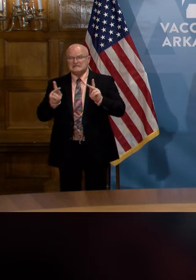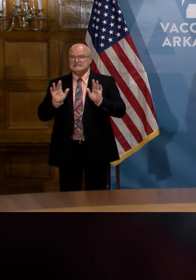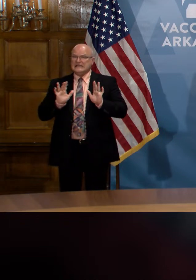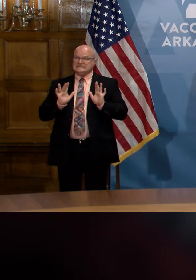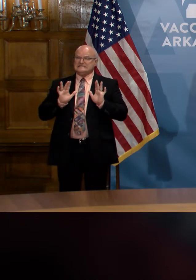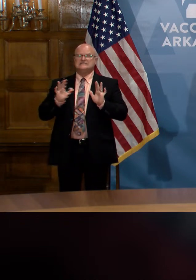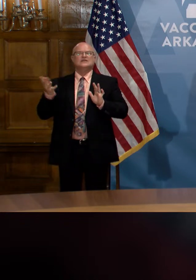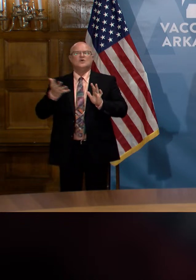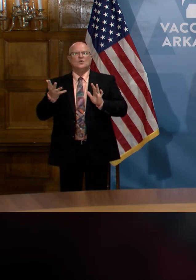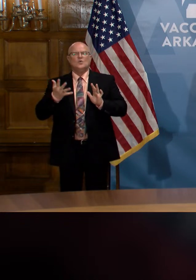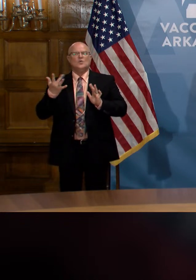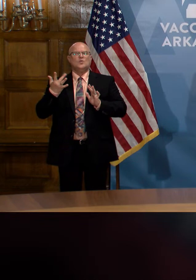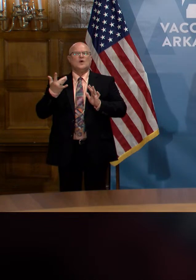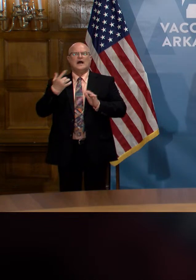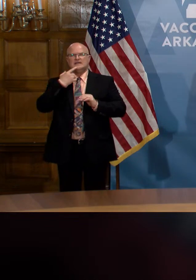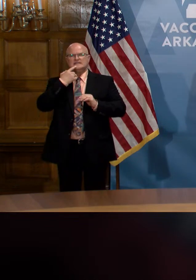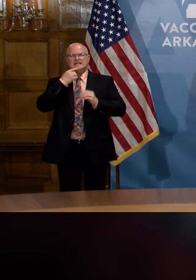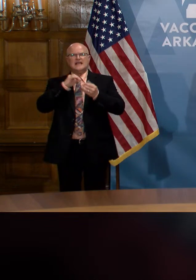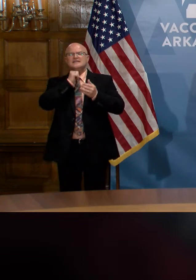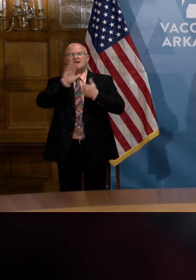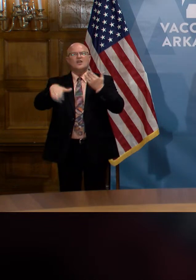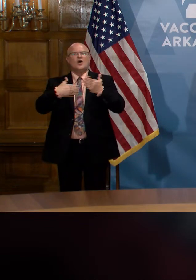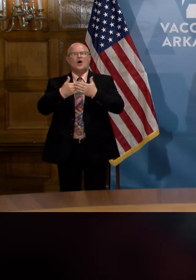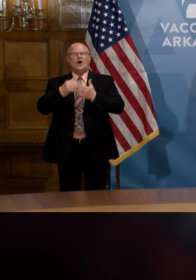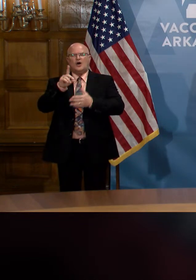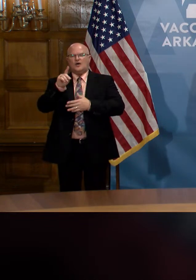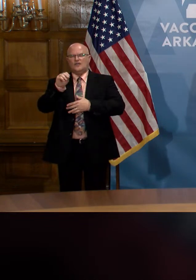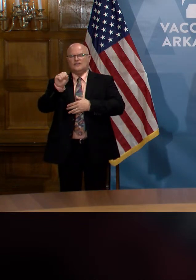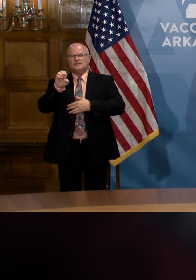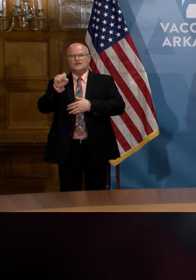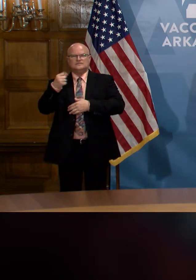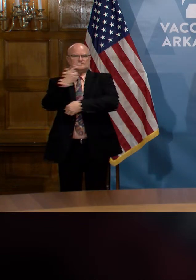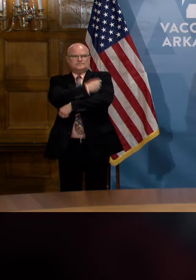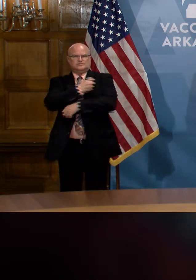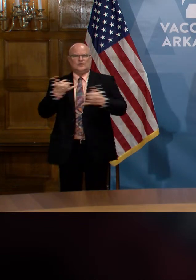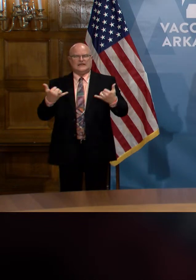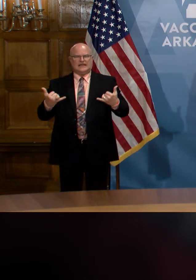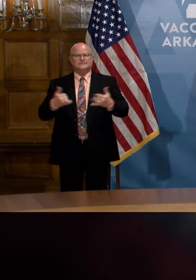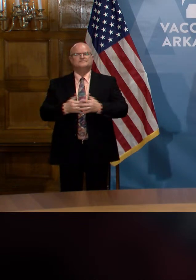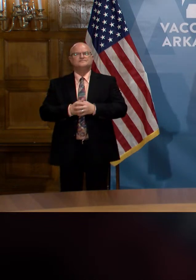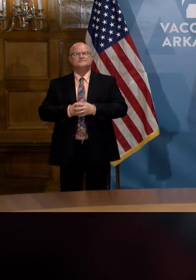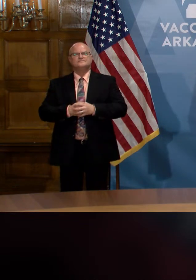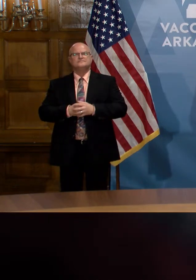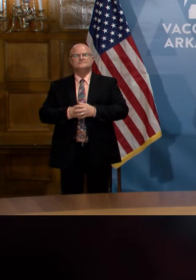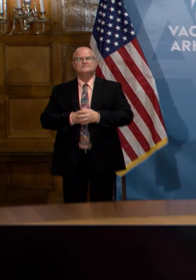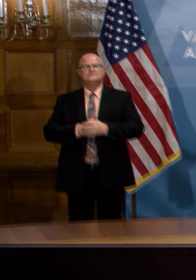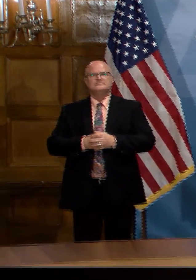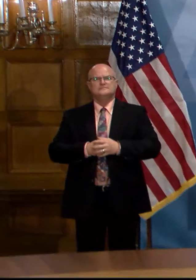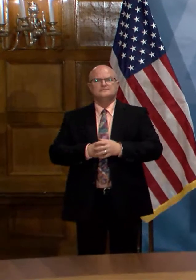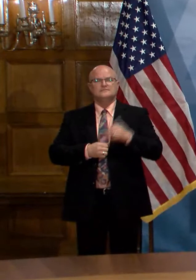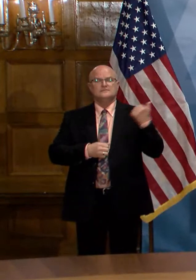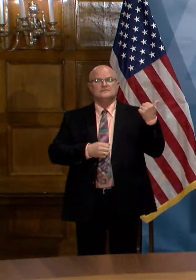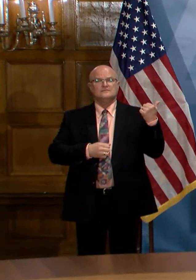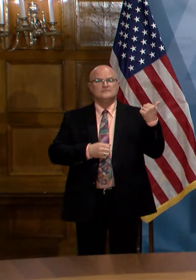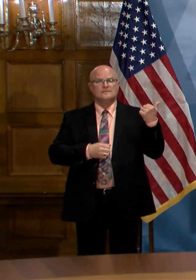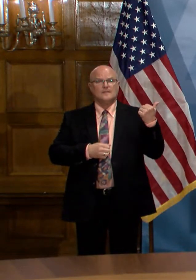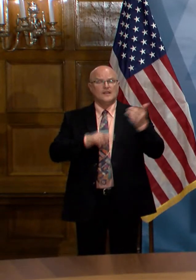hesitancy? What do you account for not all the doses being administered at this time? You